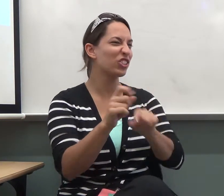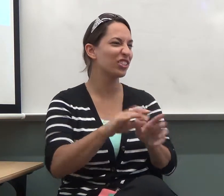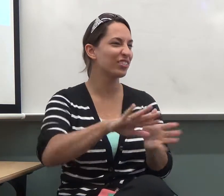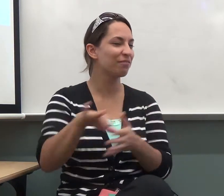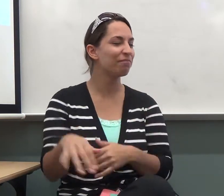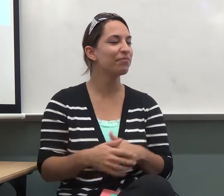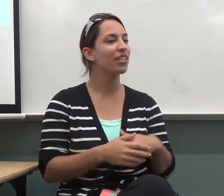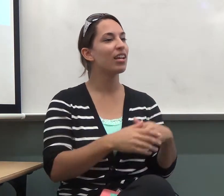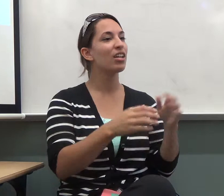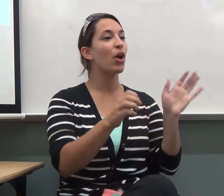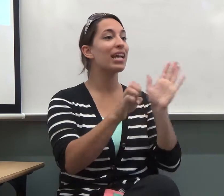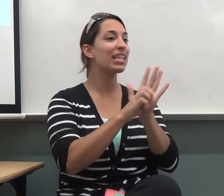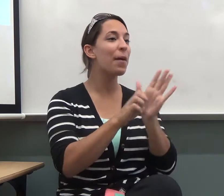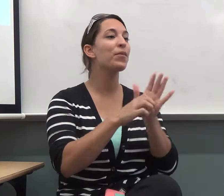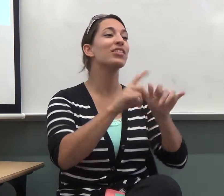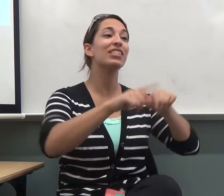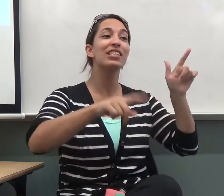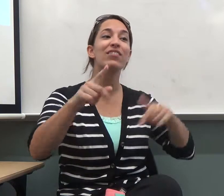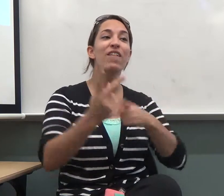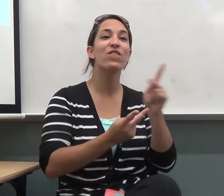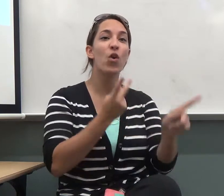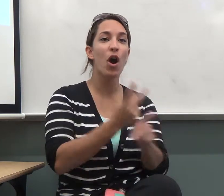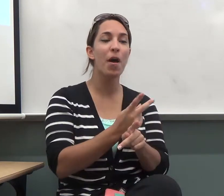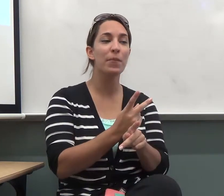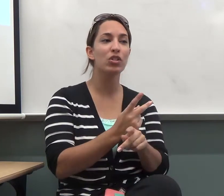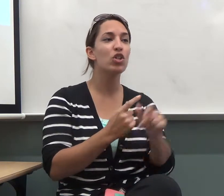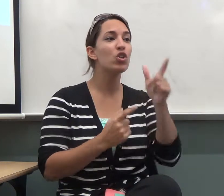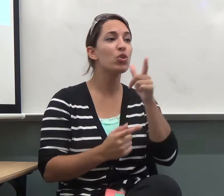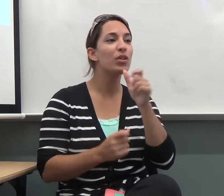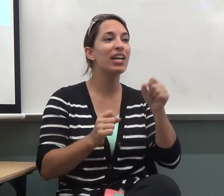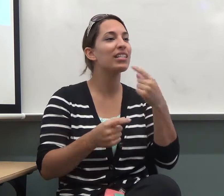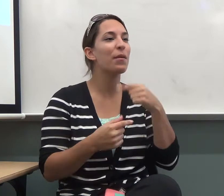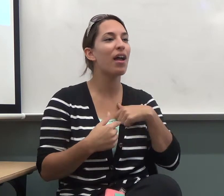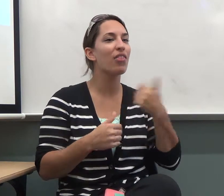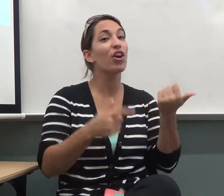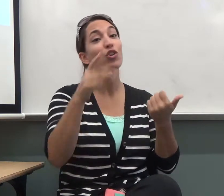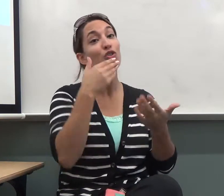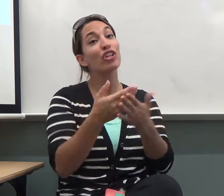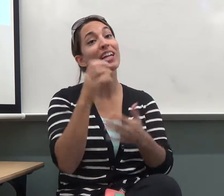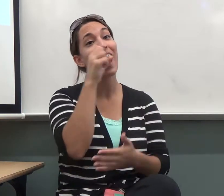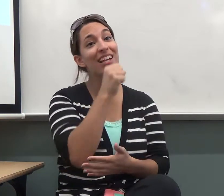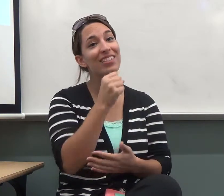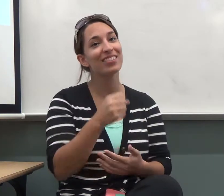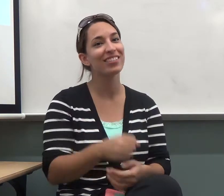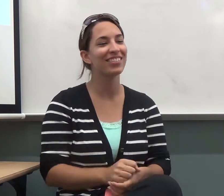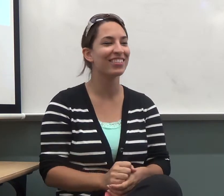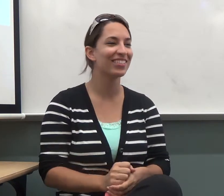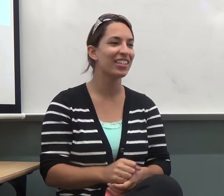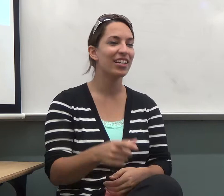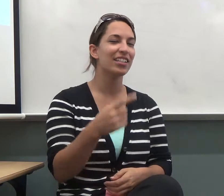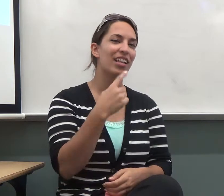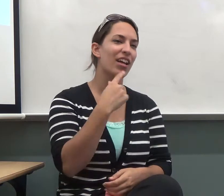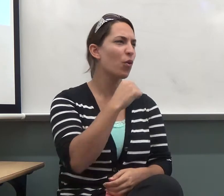many different forms. Who can tell me a different form besides the question? But that was a good guess, Johnny. It was a good question. Wasn't a guess. Just kidding. Sorry. That was a good